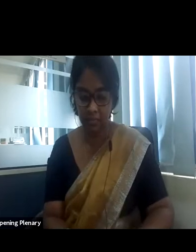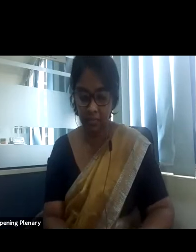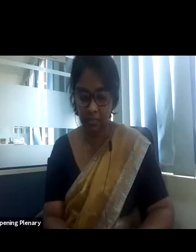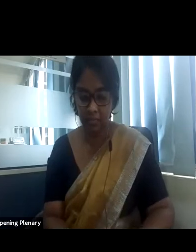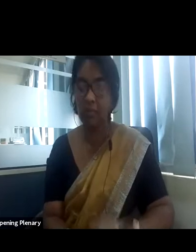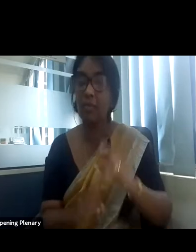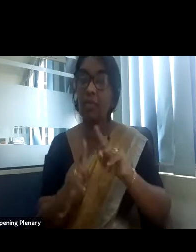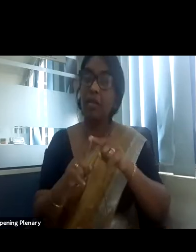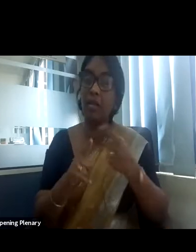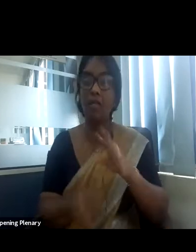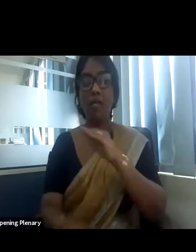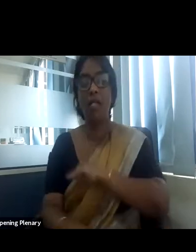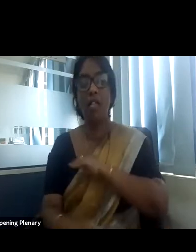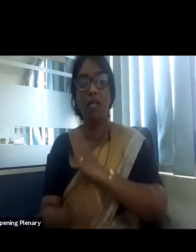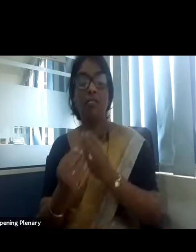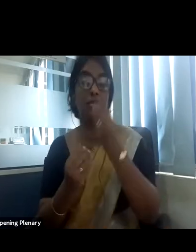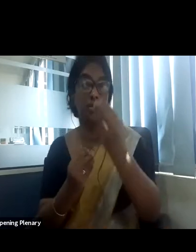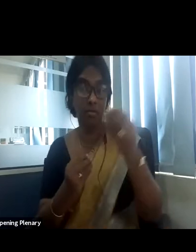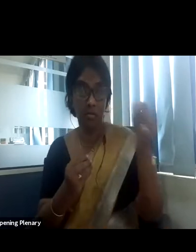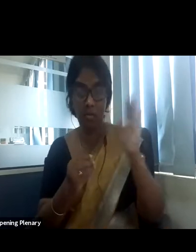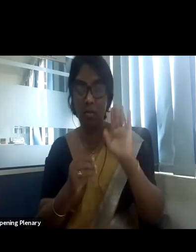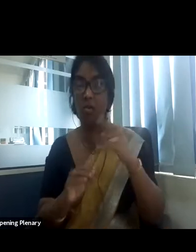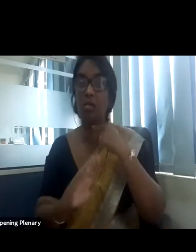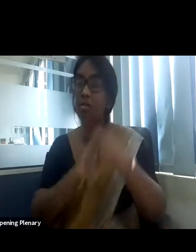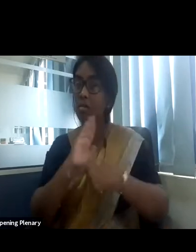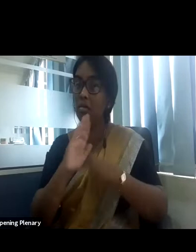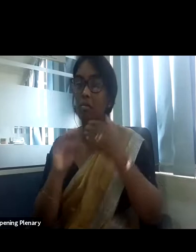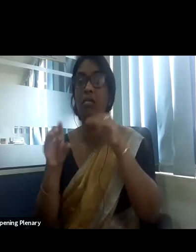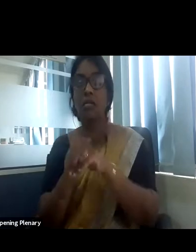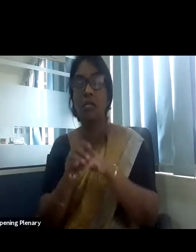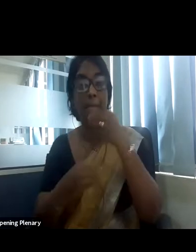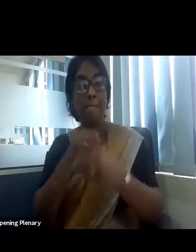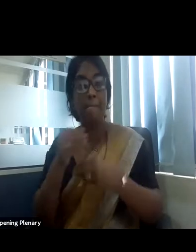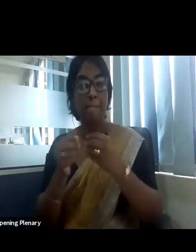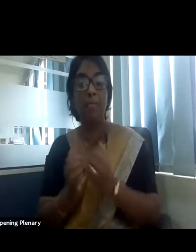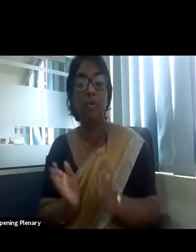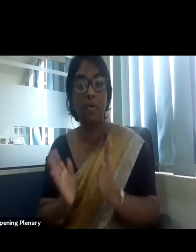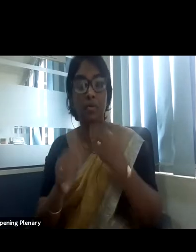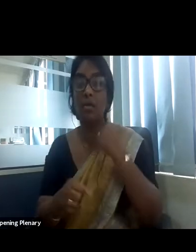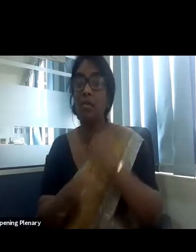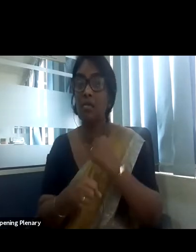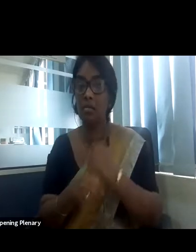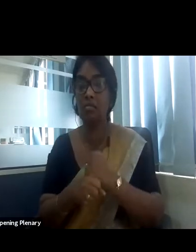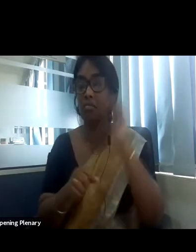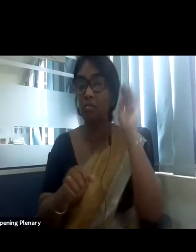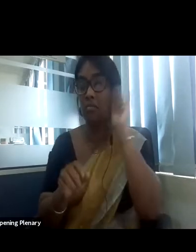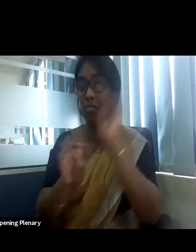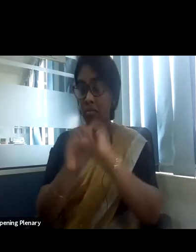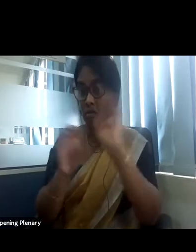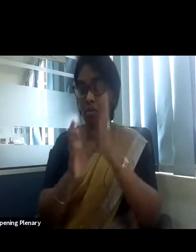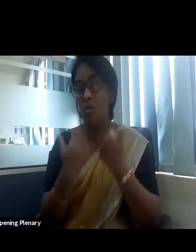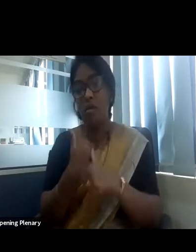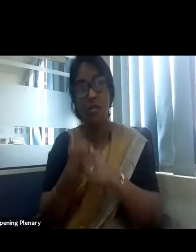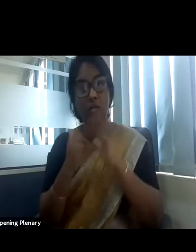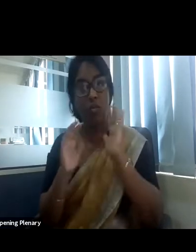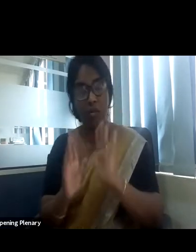development, and or cost savings and efficiency gains. Of course, it doesn't always work out